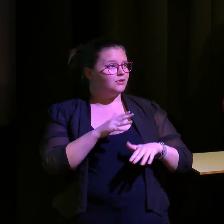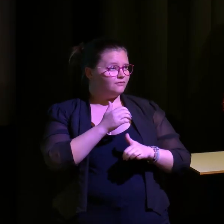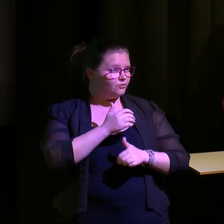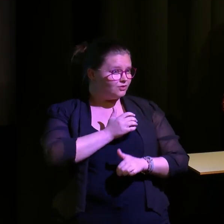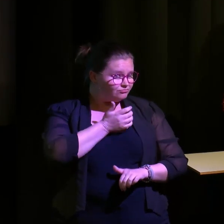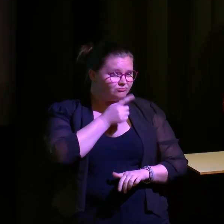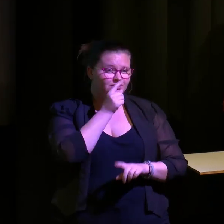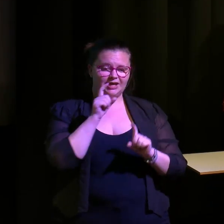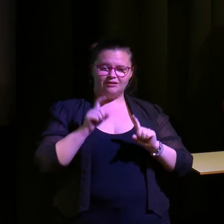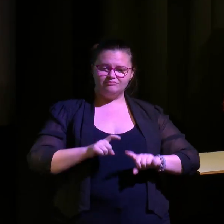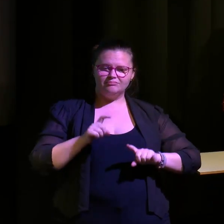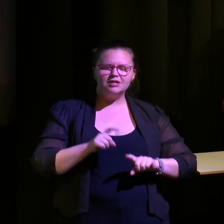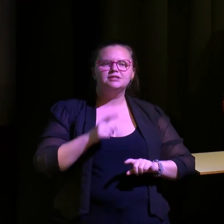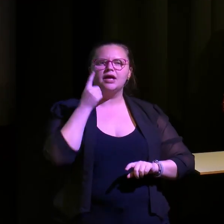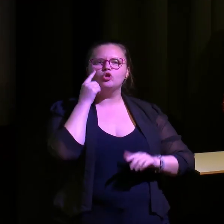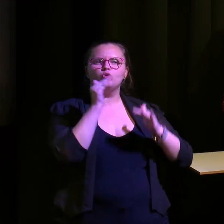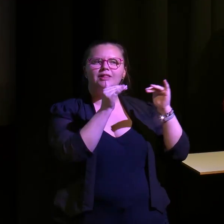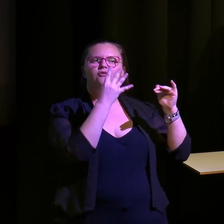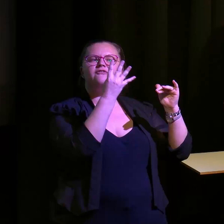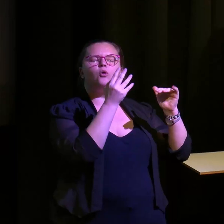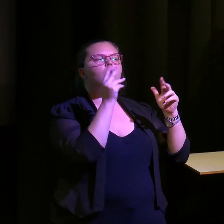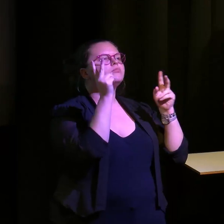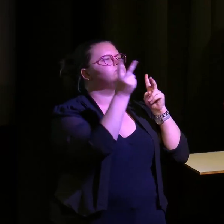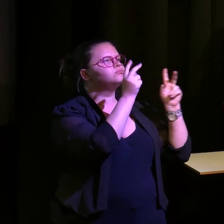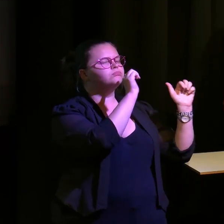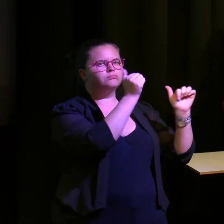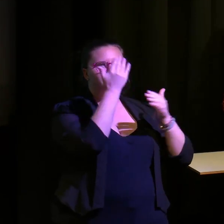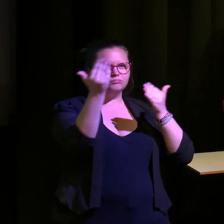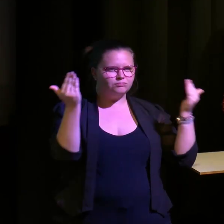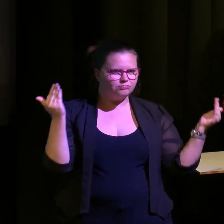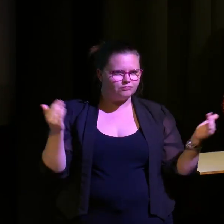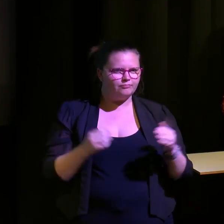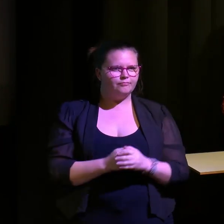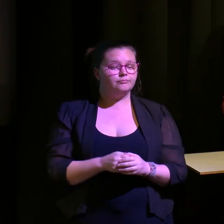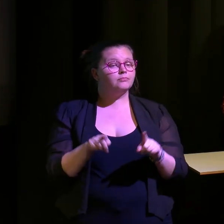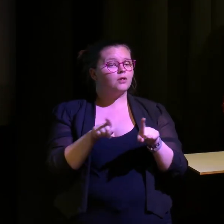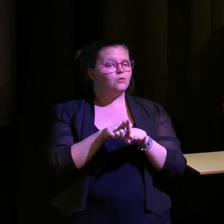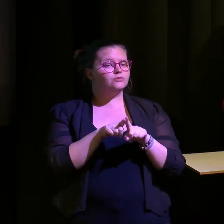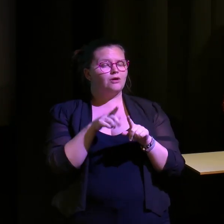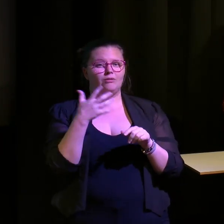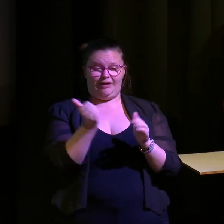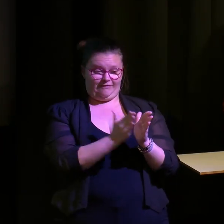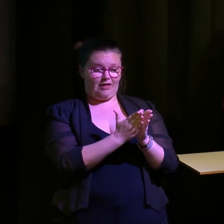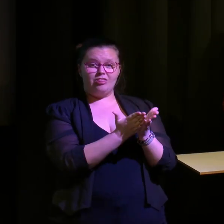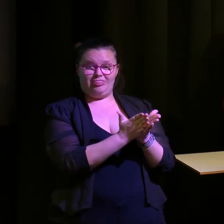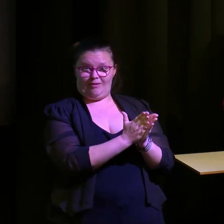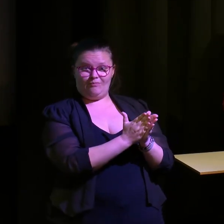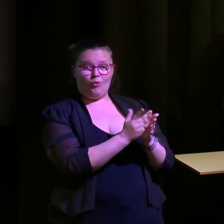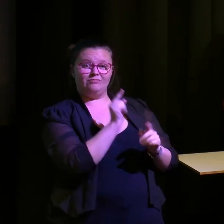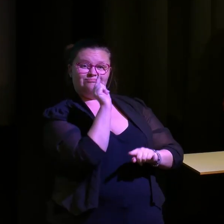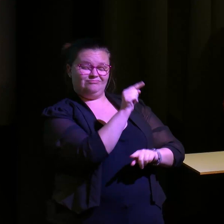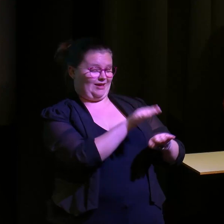Philip Bacon Heritage Gallery on level 4. You can also pick up your own copy of the exhibition catalogue at our pop-up library shop